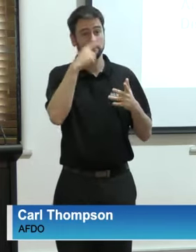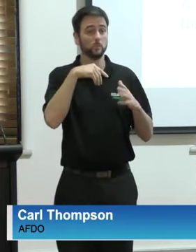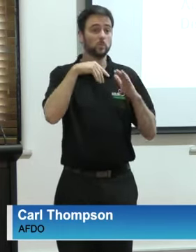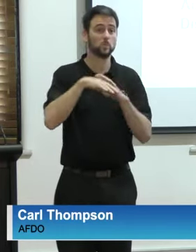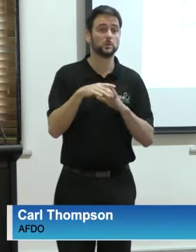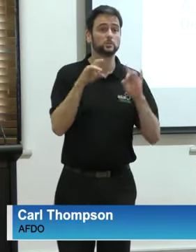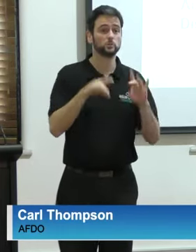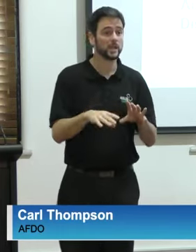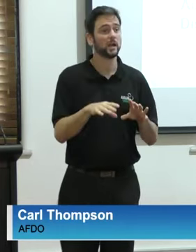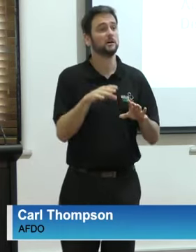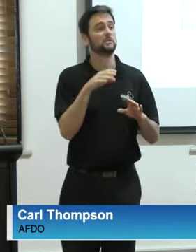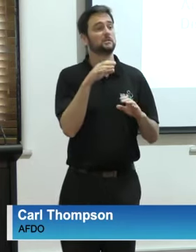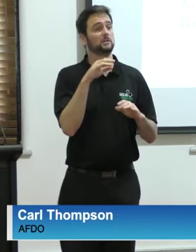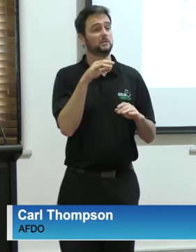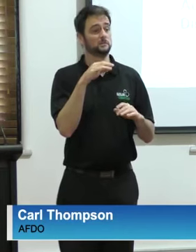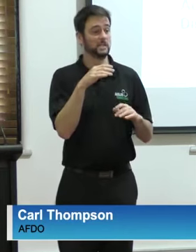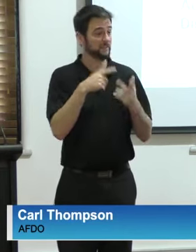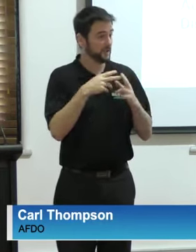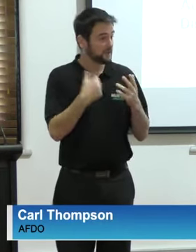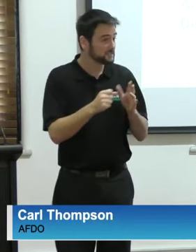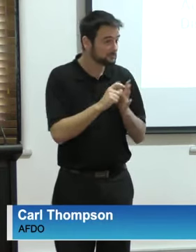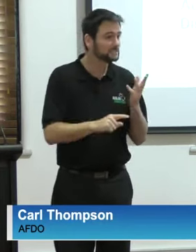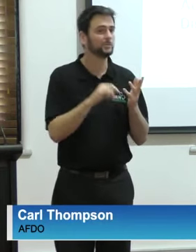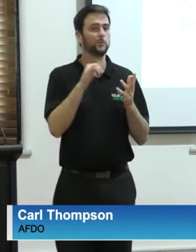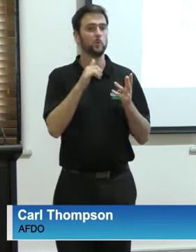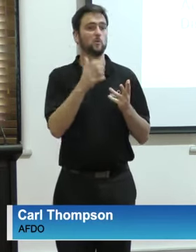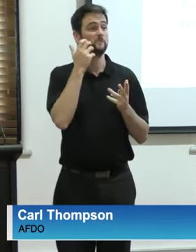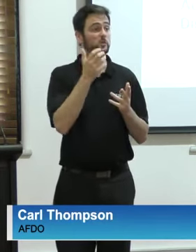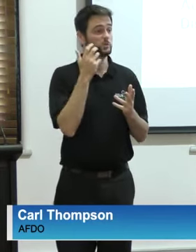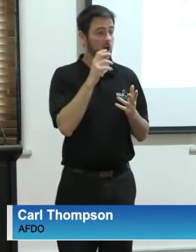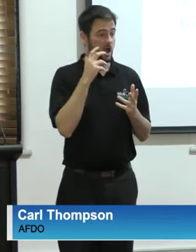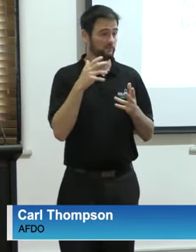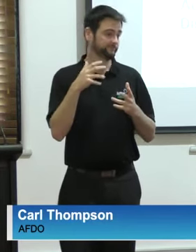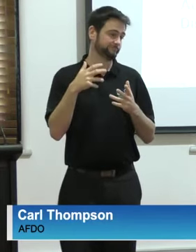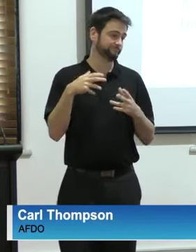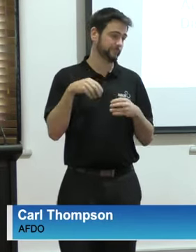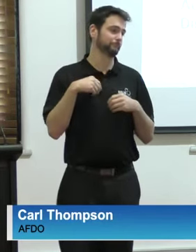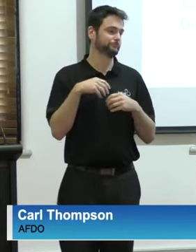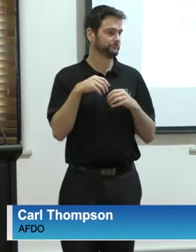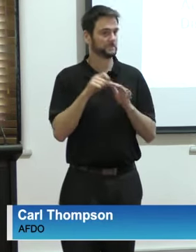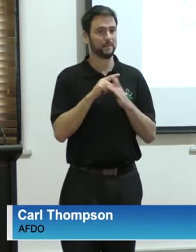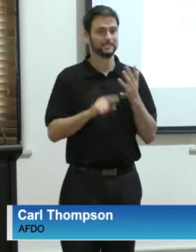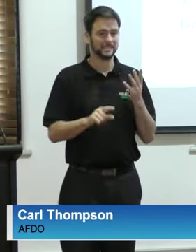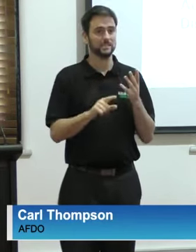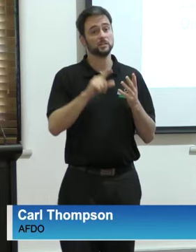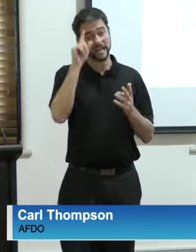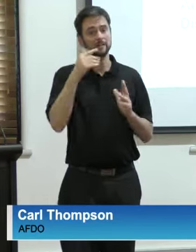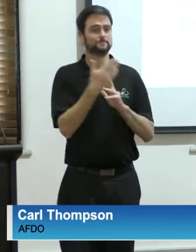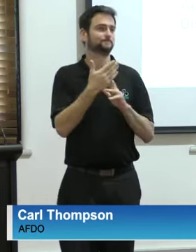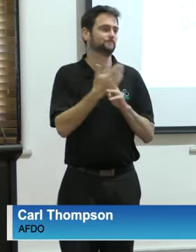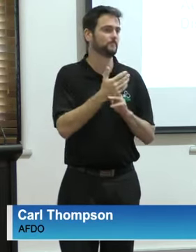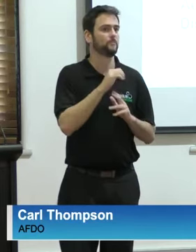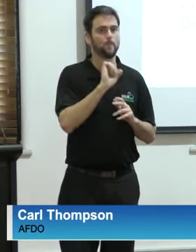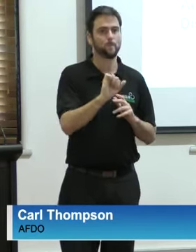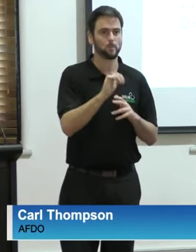have or acquire a disability at some stage of their life. So it's not just about people who already